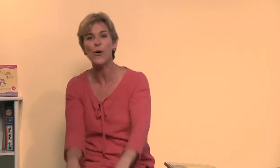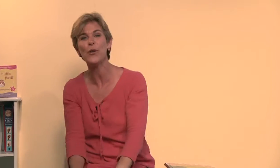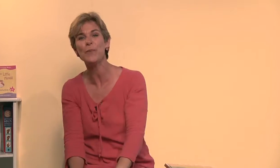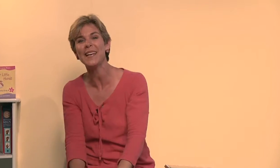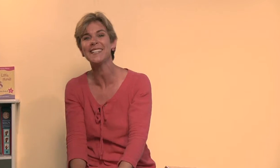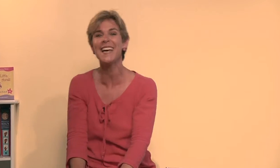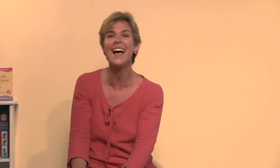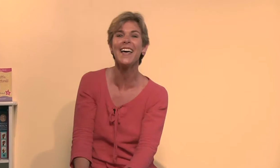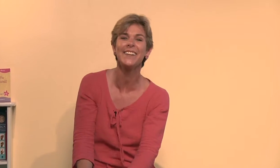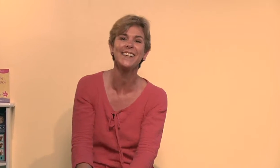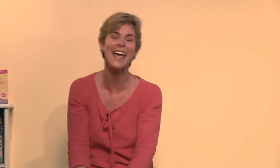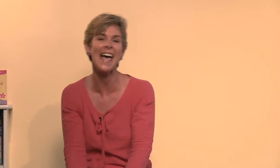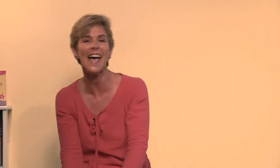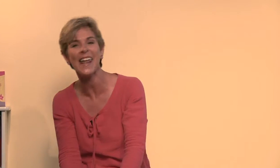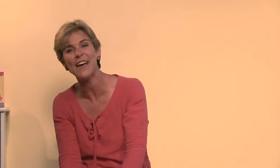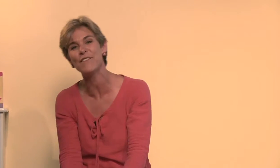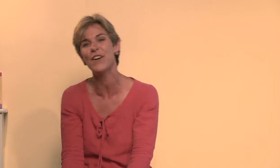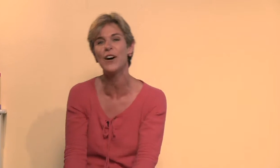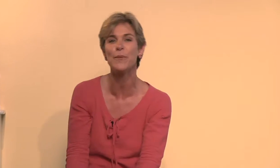Old Macdonald had a farm,